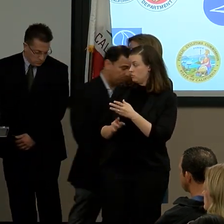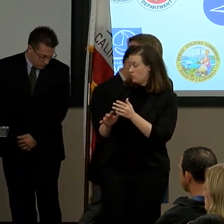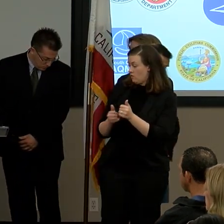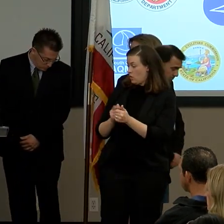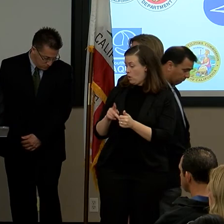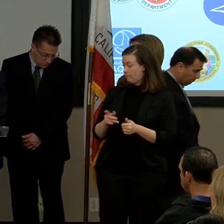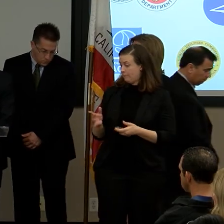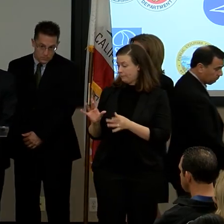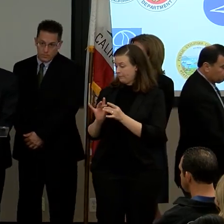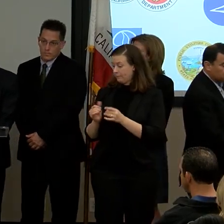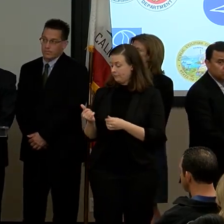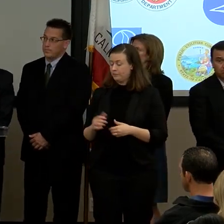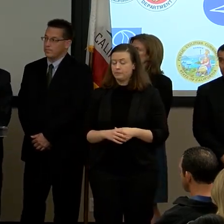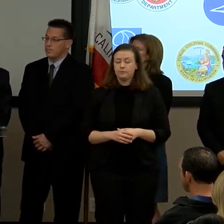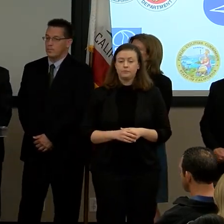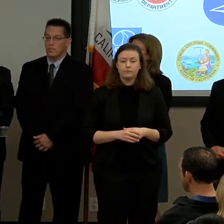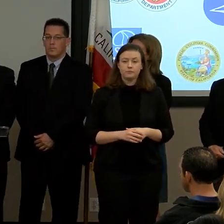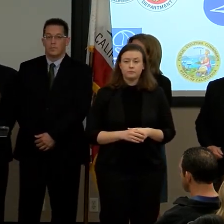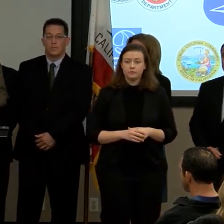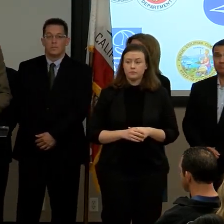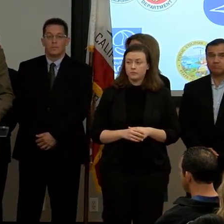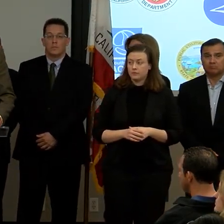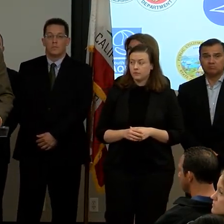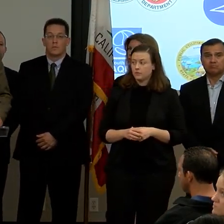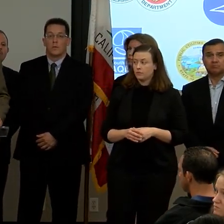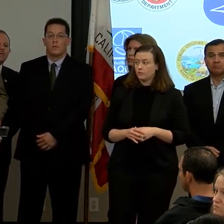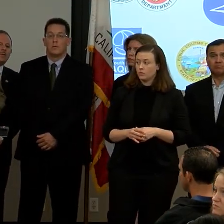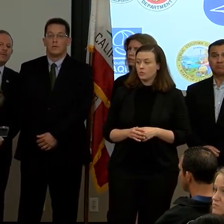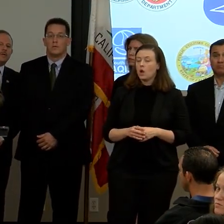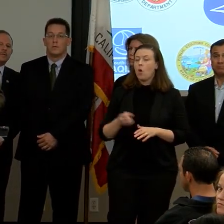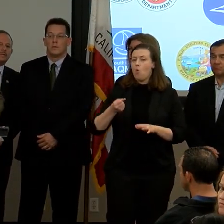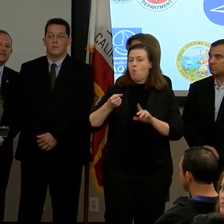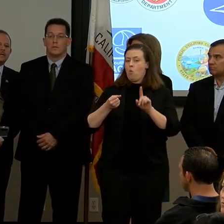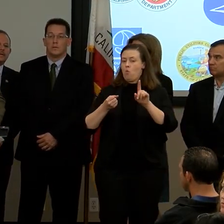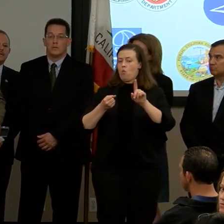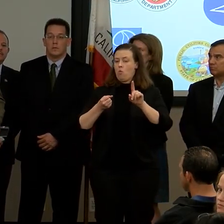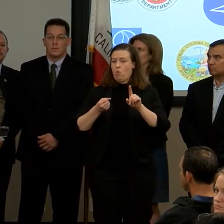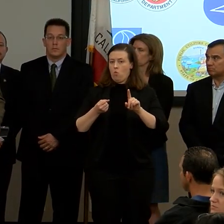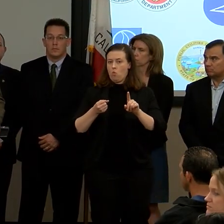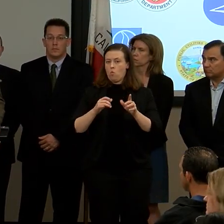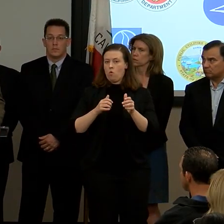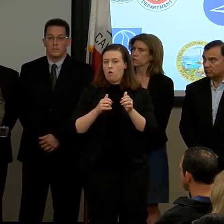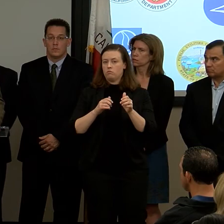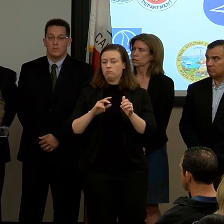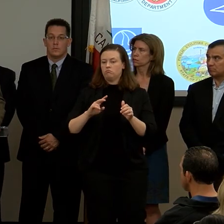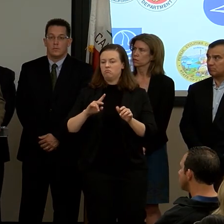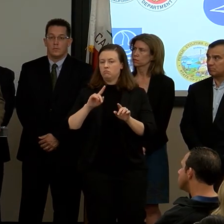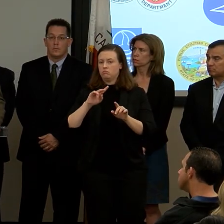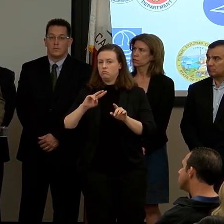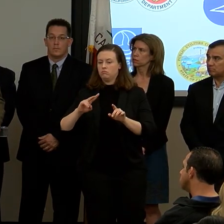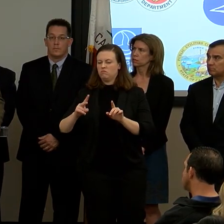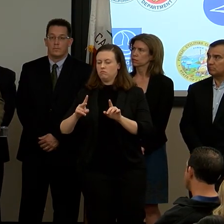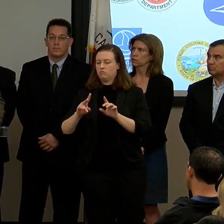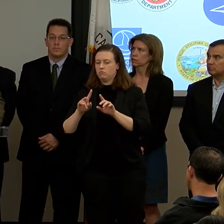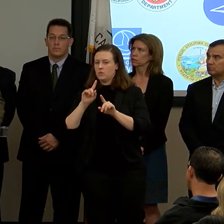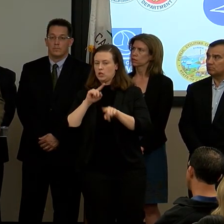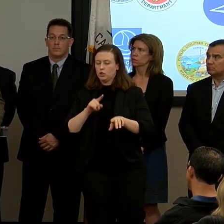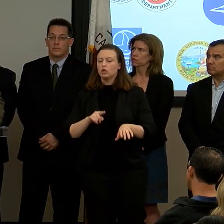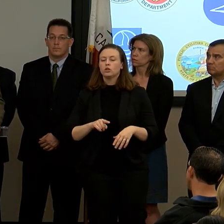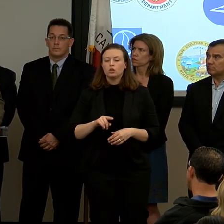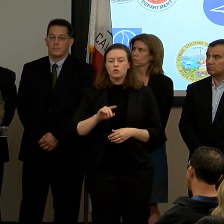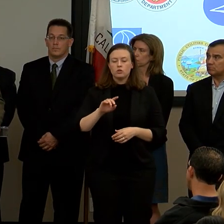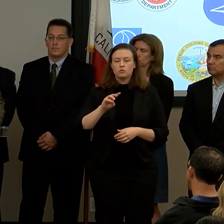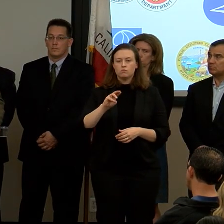on that? You indicated that the... Just to follow up on the prior question. So I'm Bart Cruz